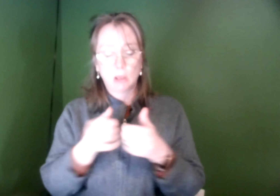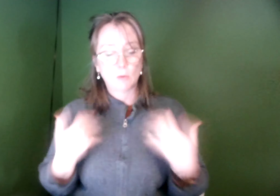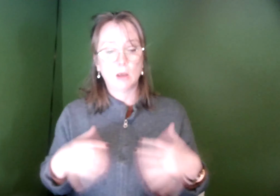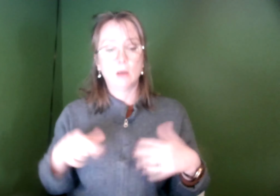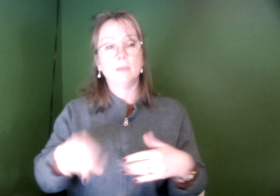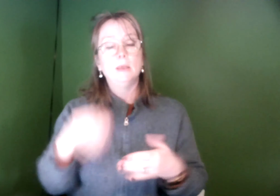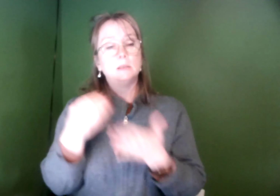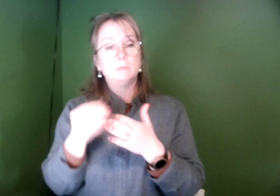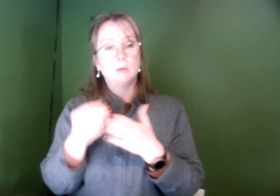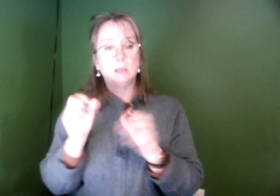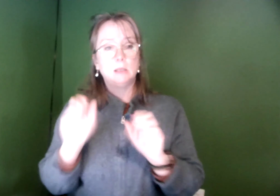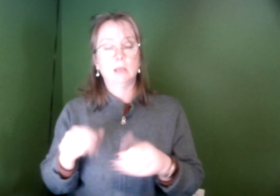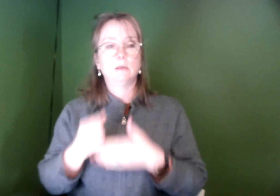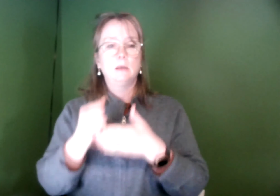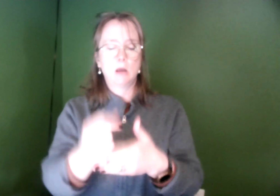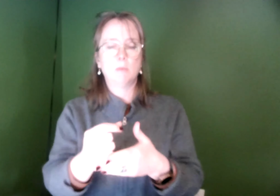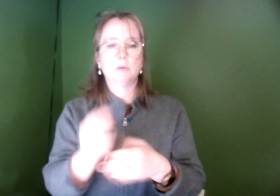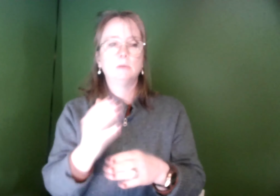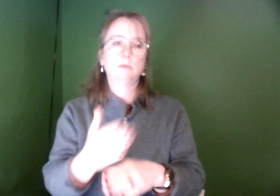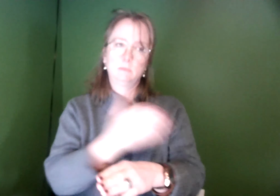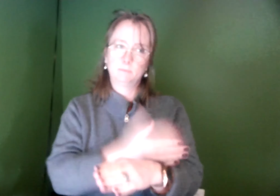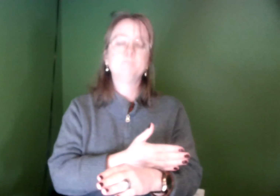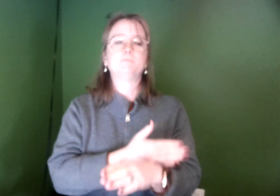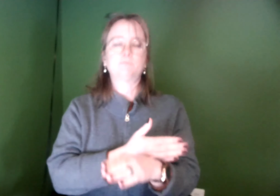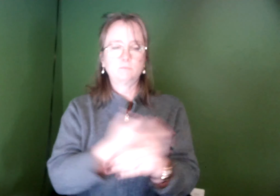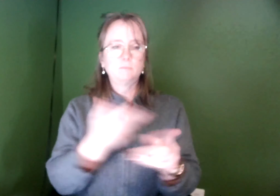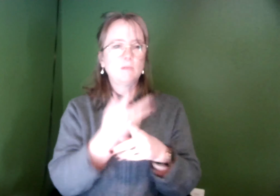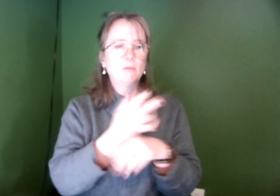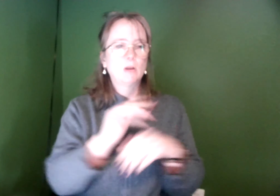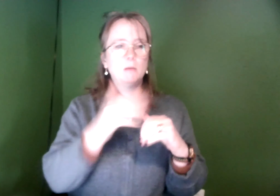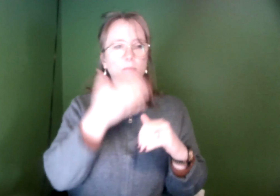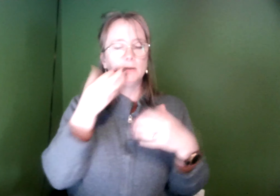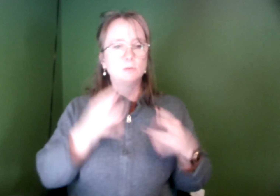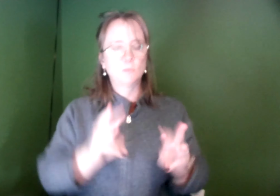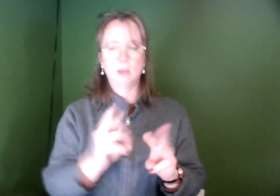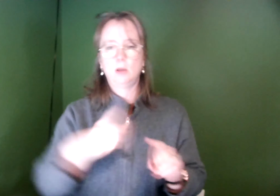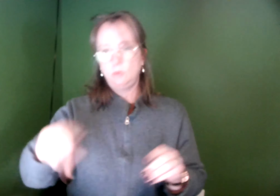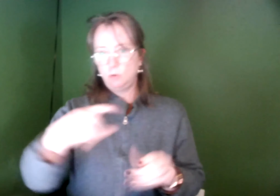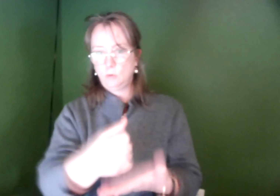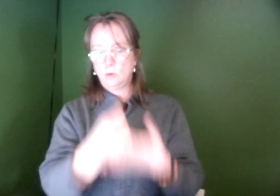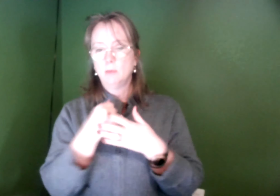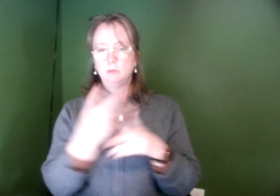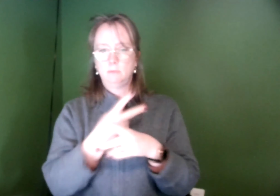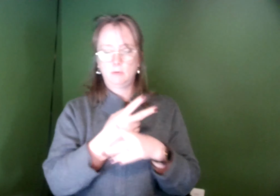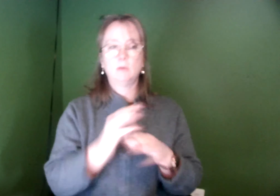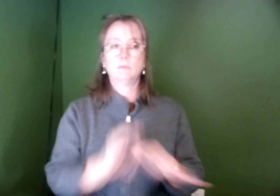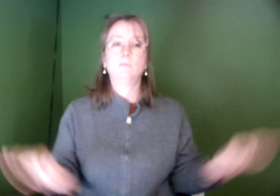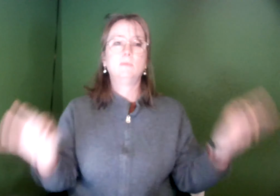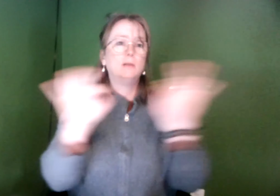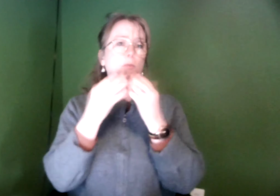us move forward in a strategic way, and all of you helping us figure that out is so important. So just thanking